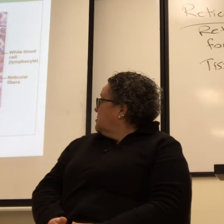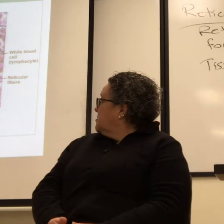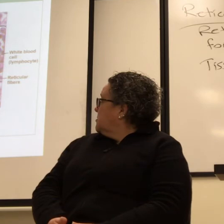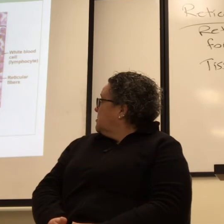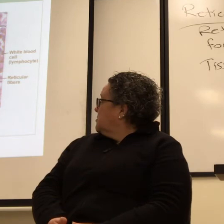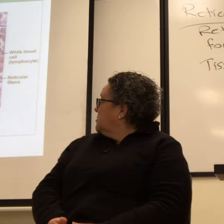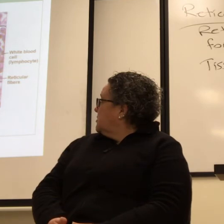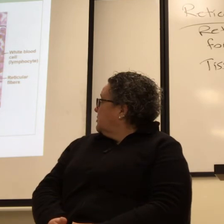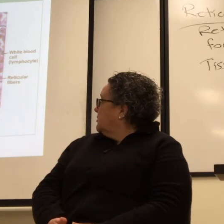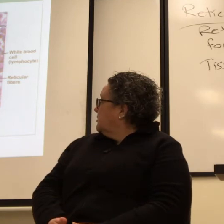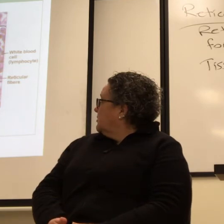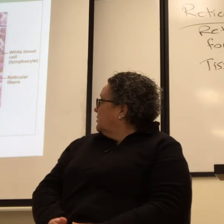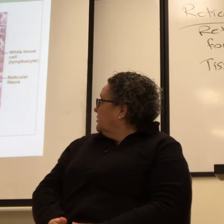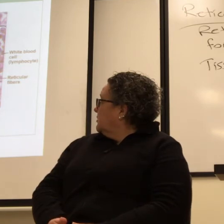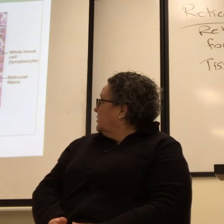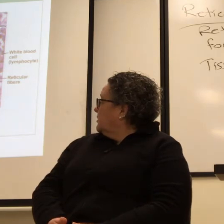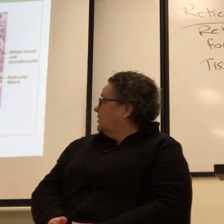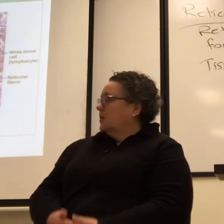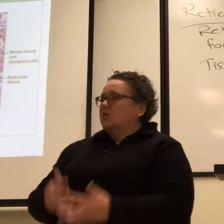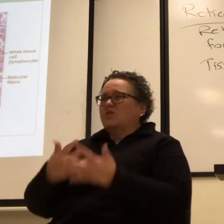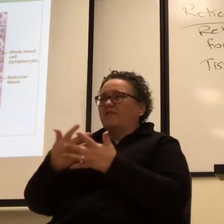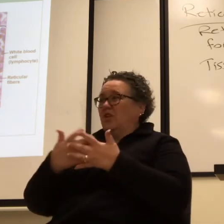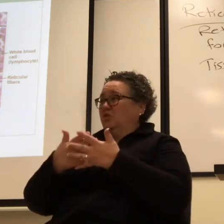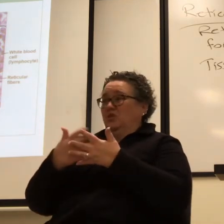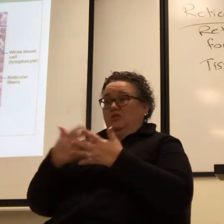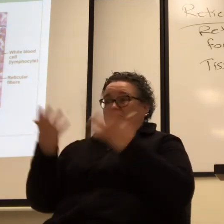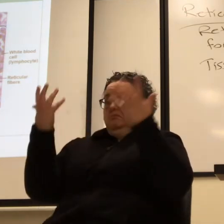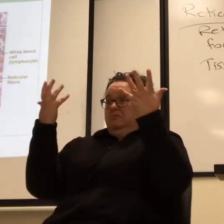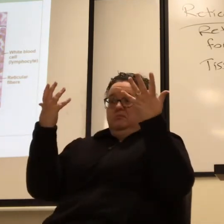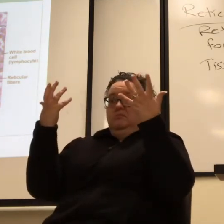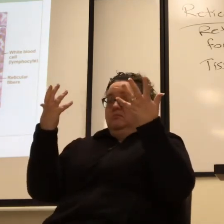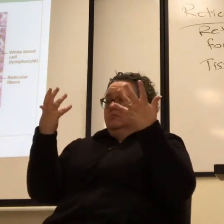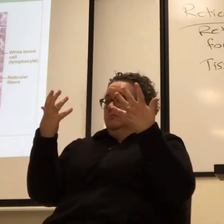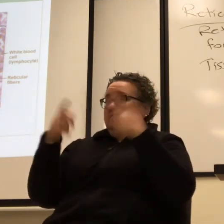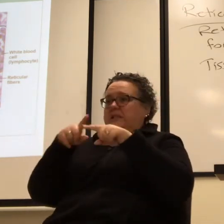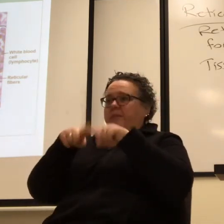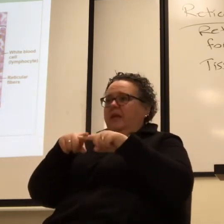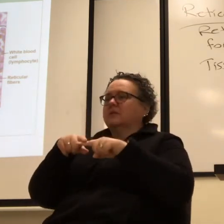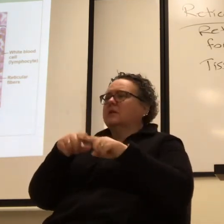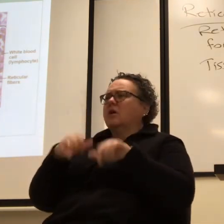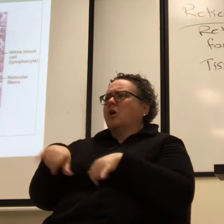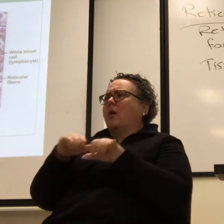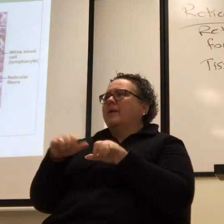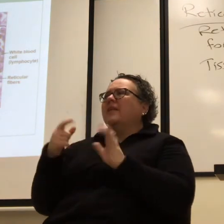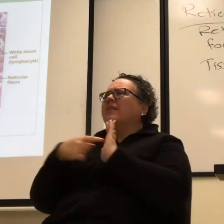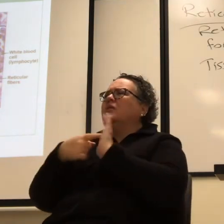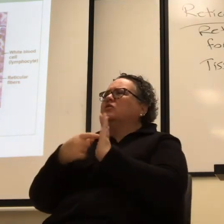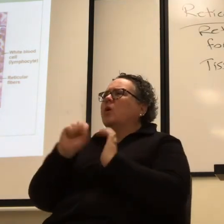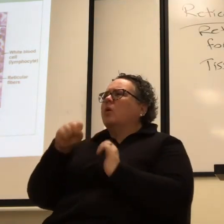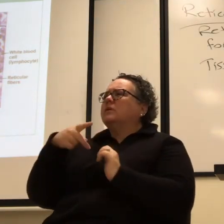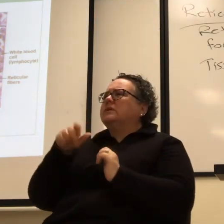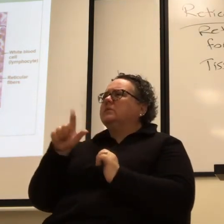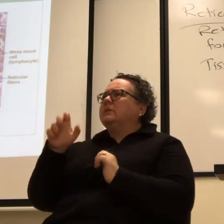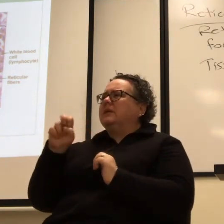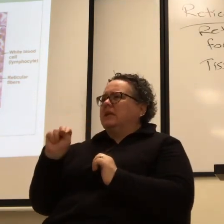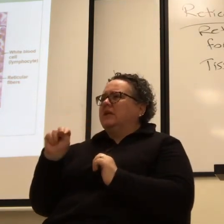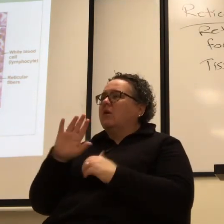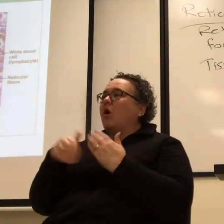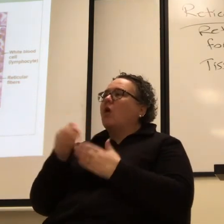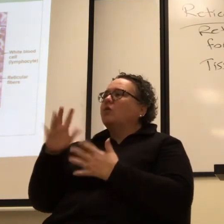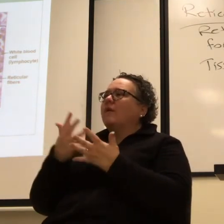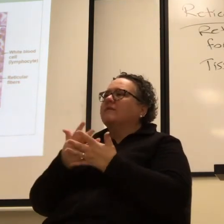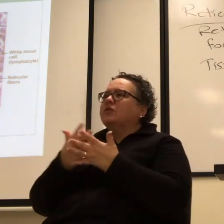to filter whatever. I mean, it depends. The commonest places, see, they have a picture of spleen. All your filter organs,